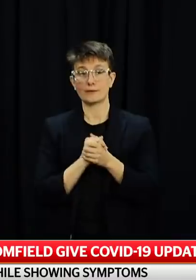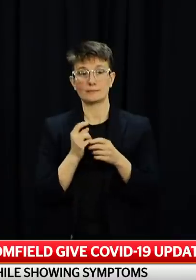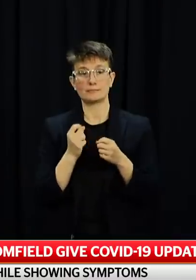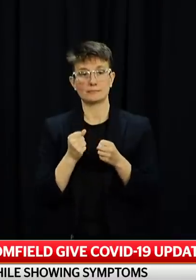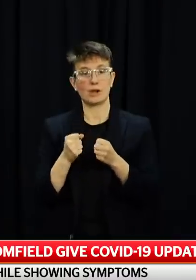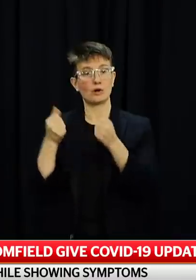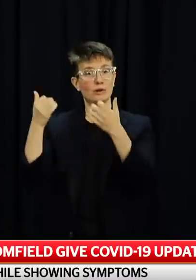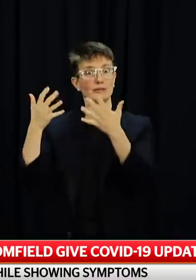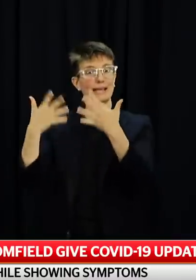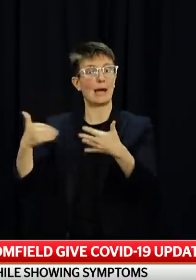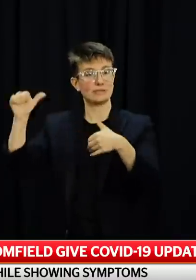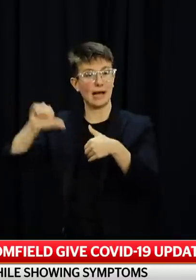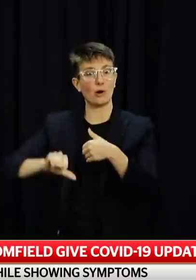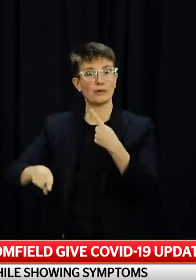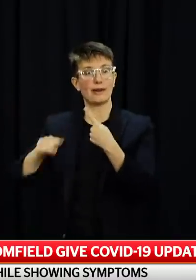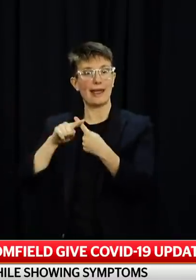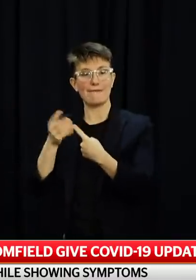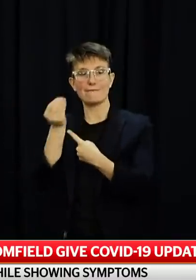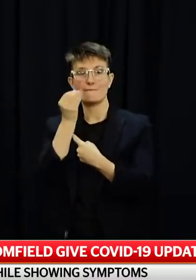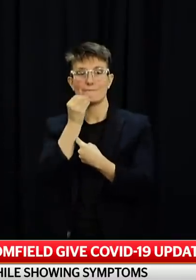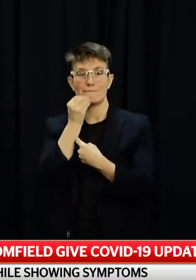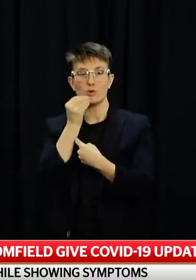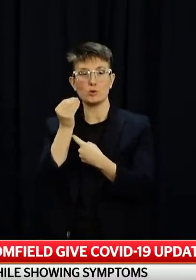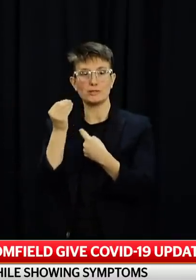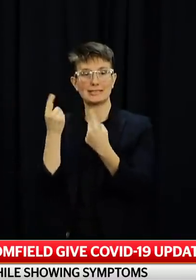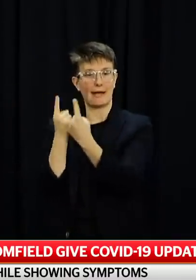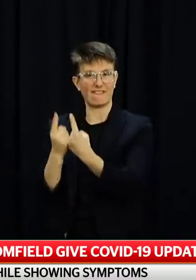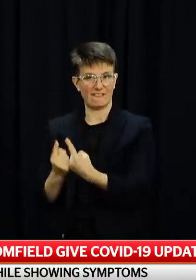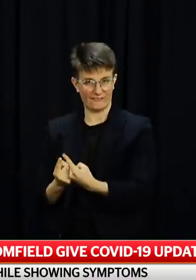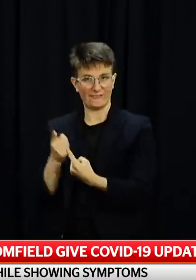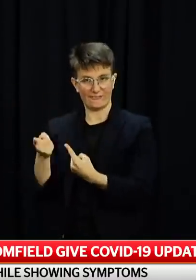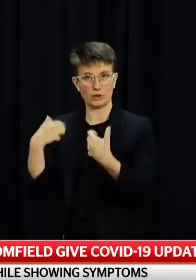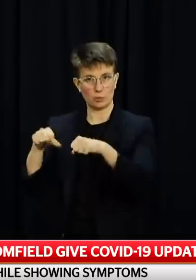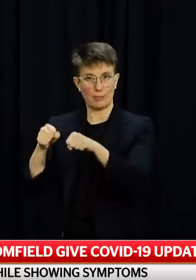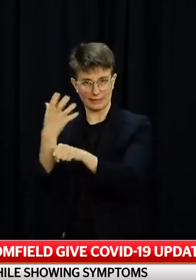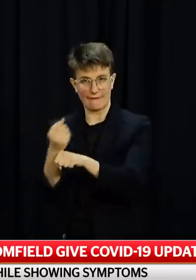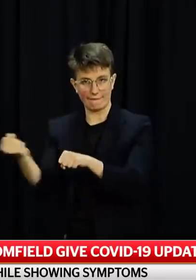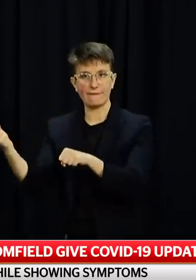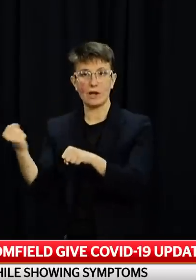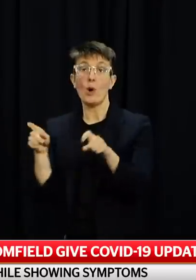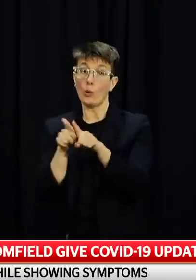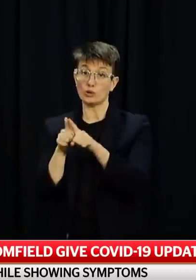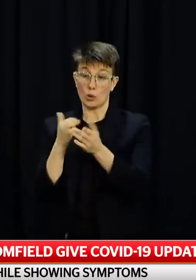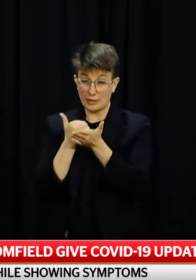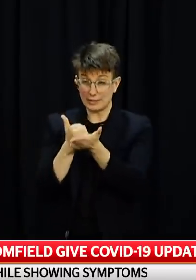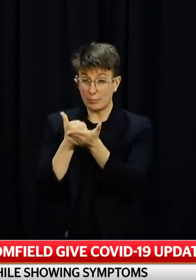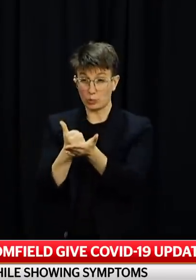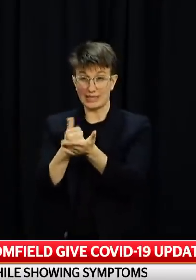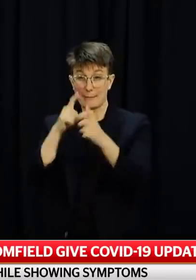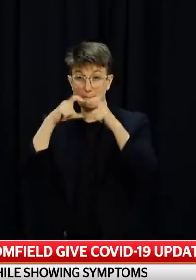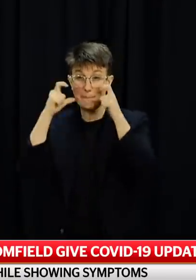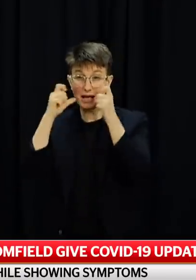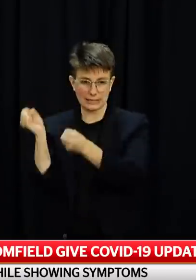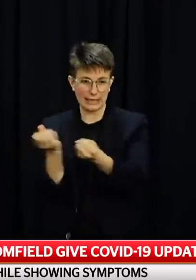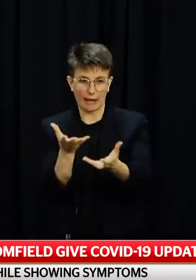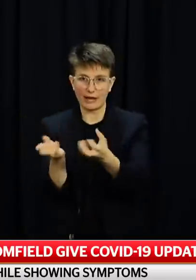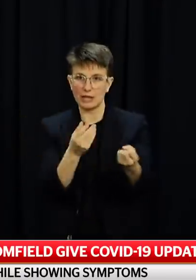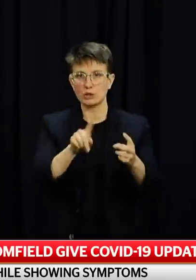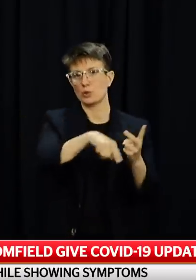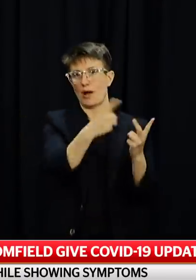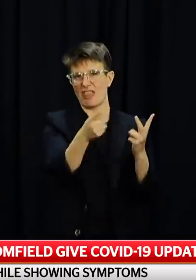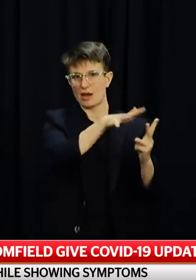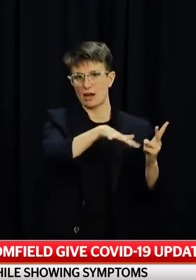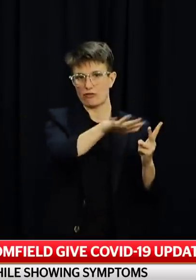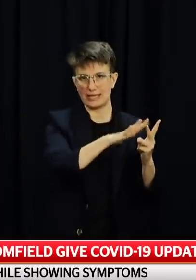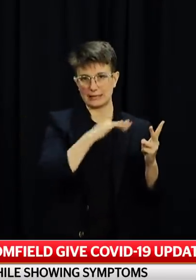our central supply to support distribution into the areas that are needed. We're also looking at